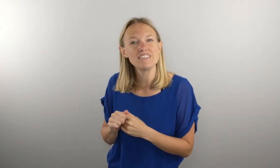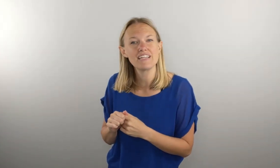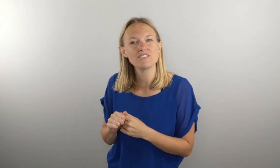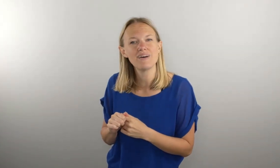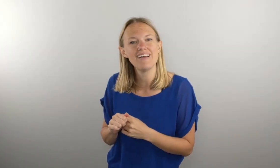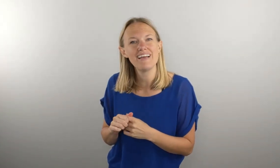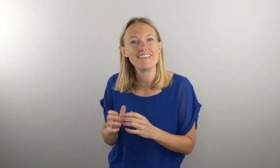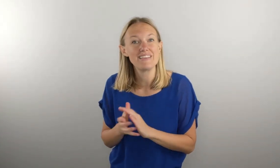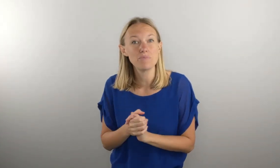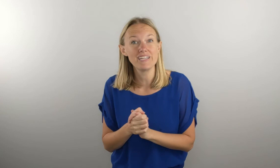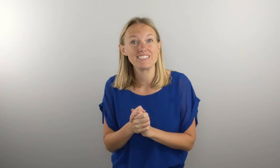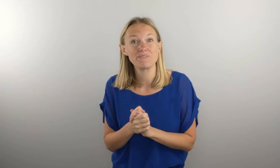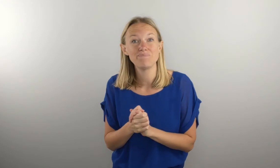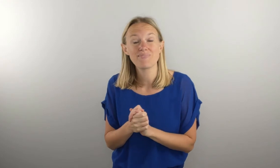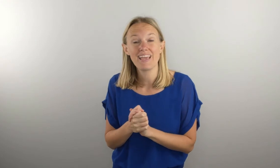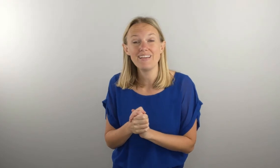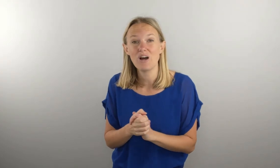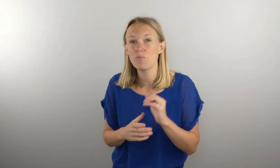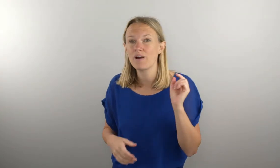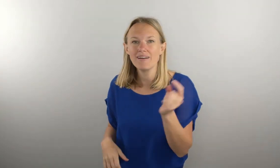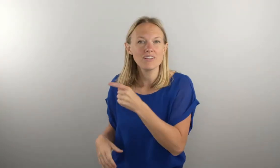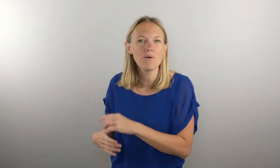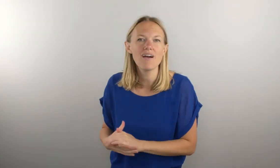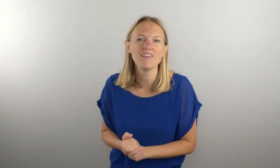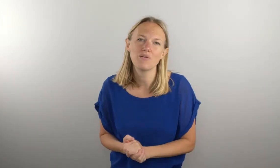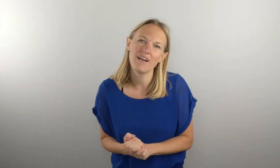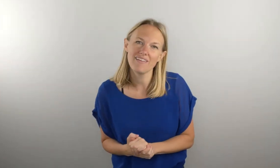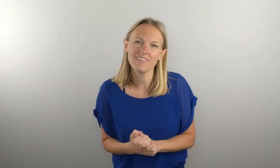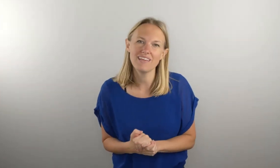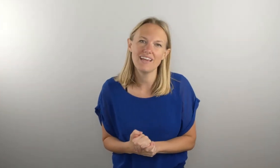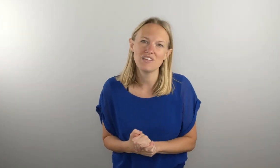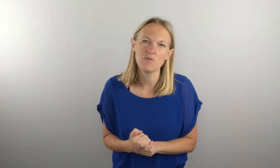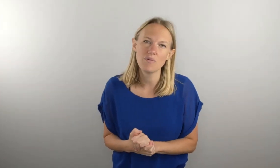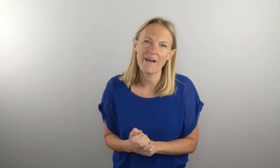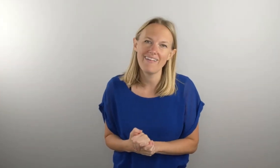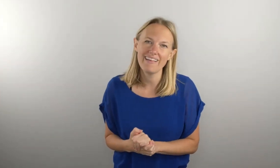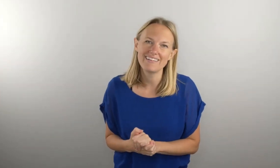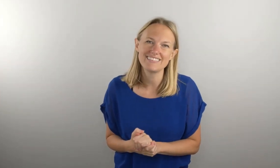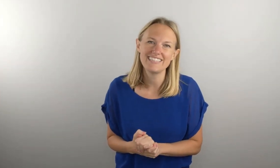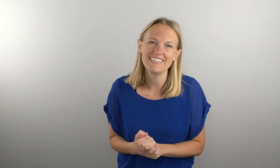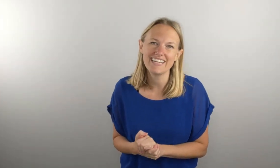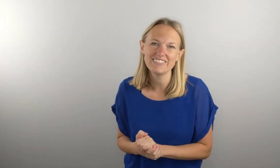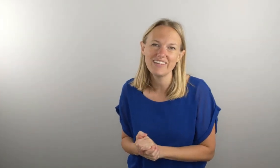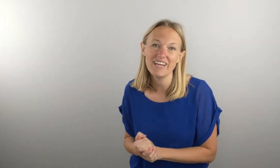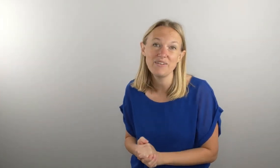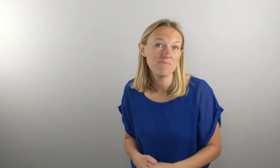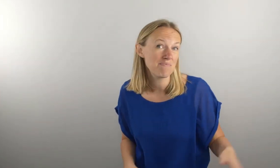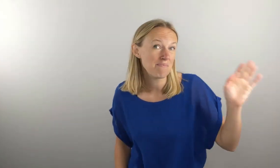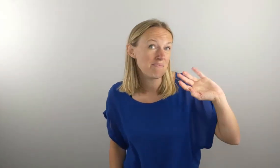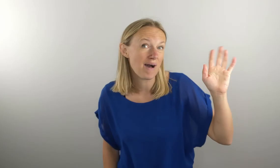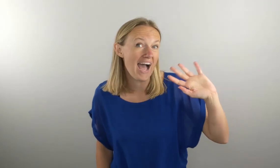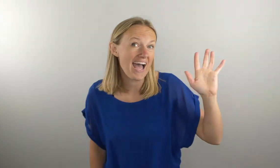that as well, and then the bridge. Hey, I hope wherever you are healthy and you are well, and I'll see you in the next video. Bye.